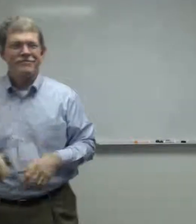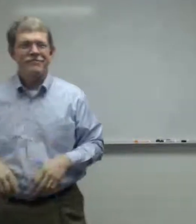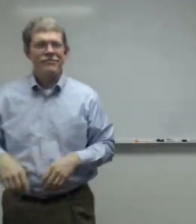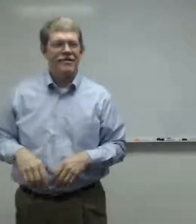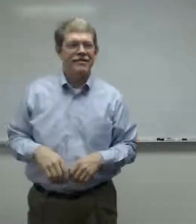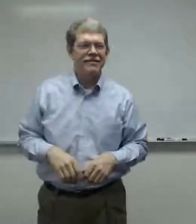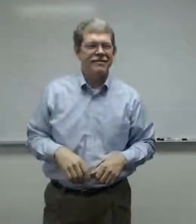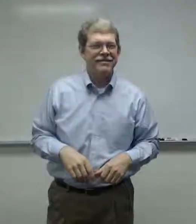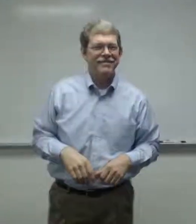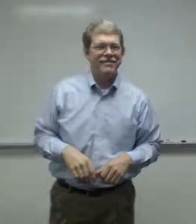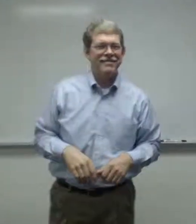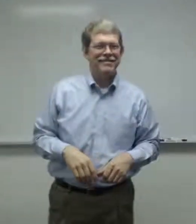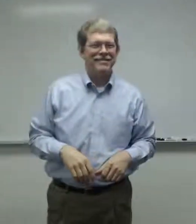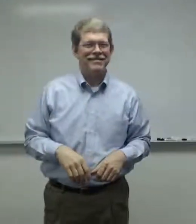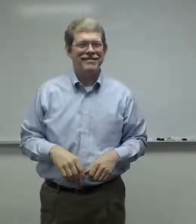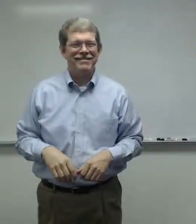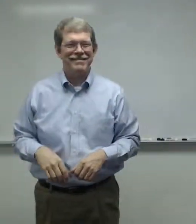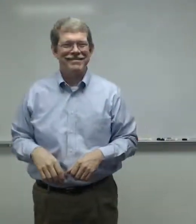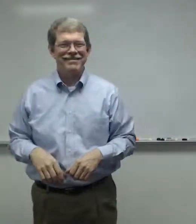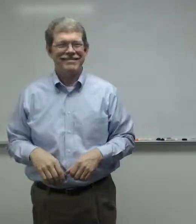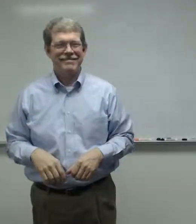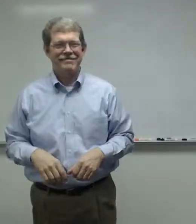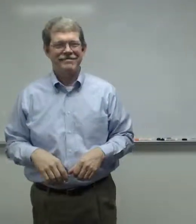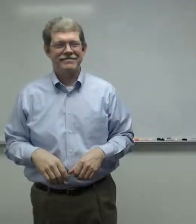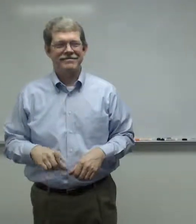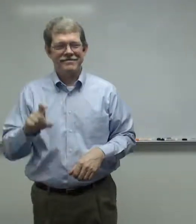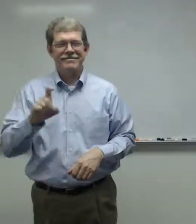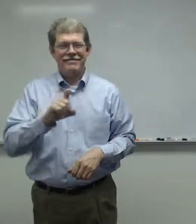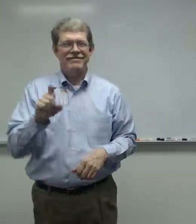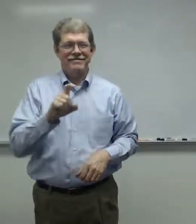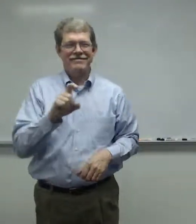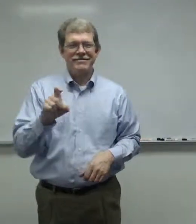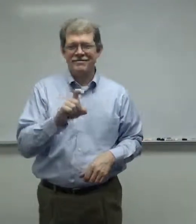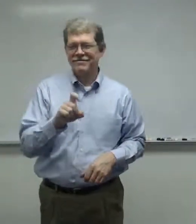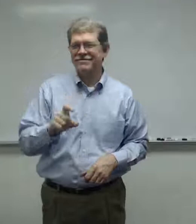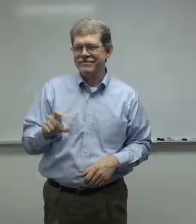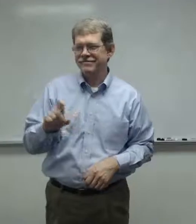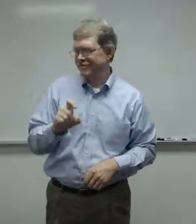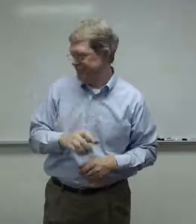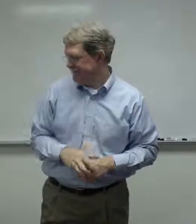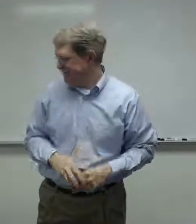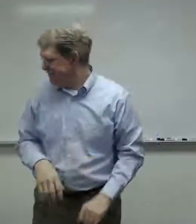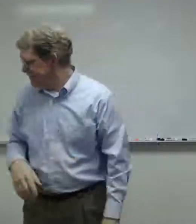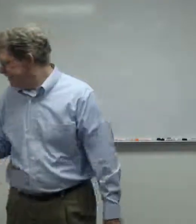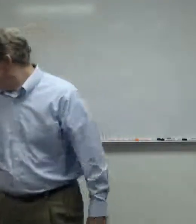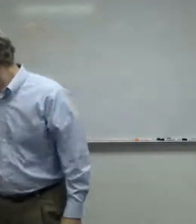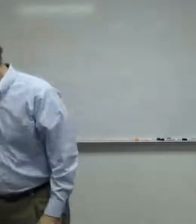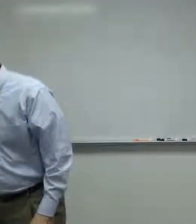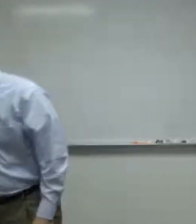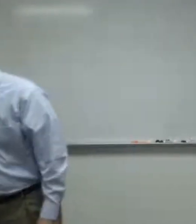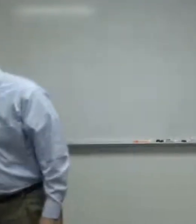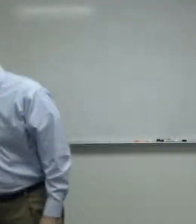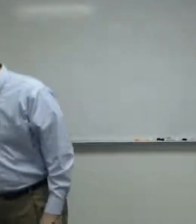I was thinking a big paint sprayer, but spray paint can. Yeah. So a lot of different ways. Depends on what you're doing.